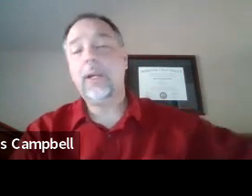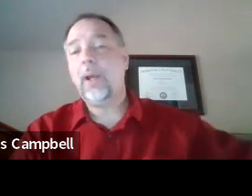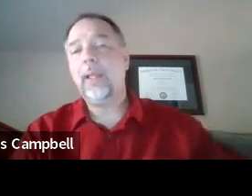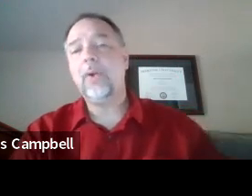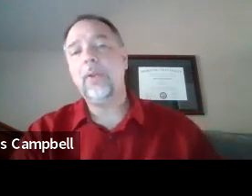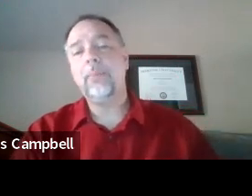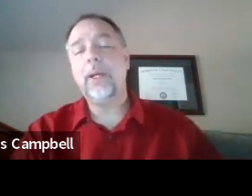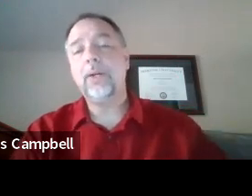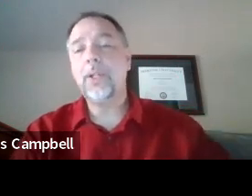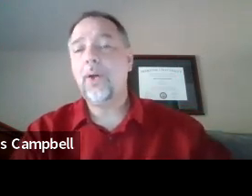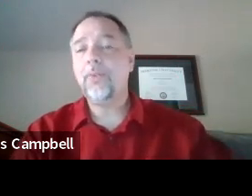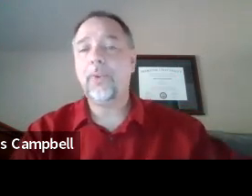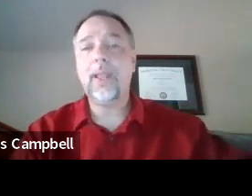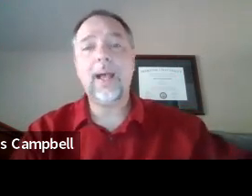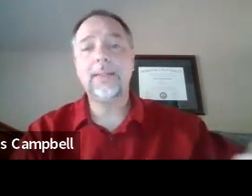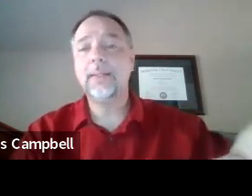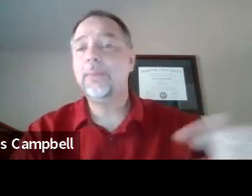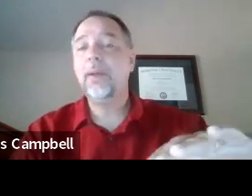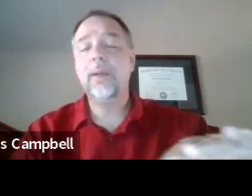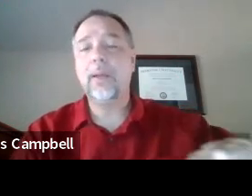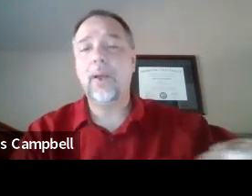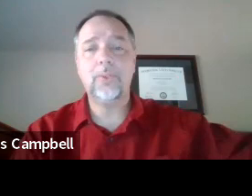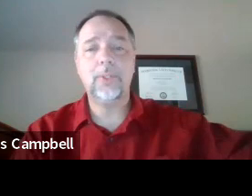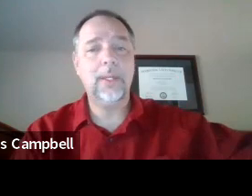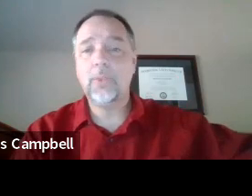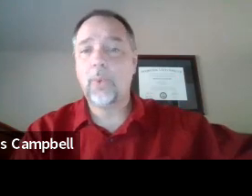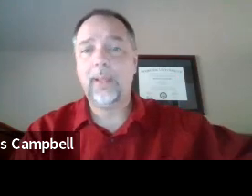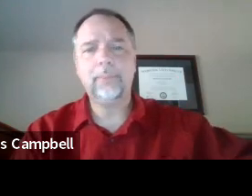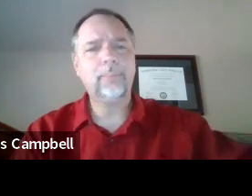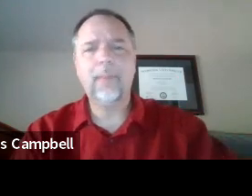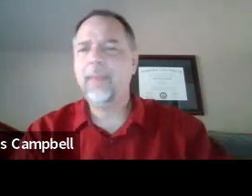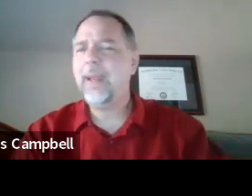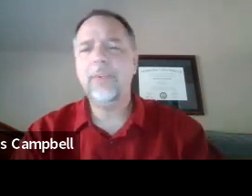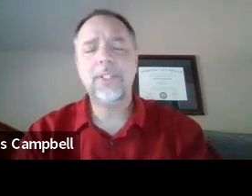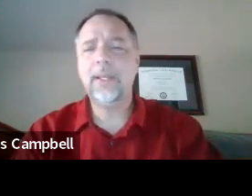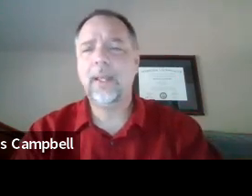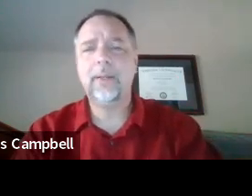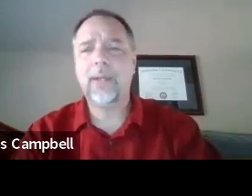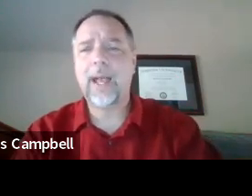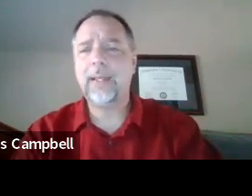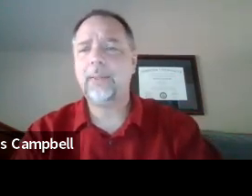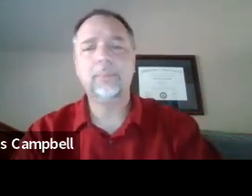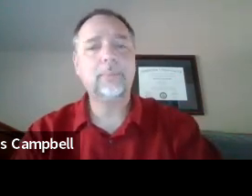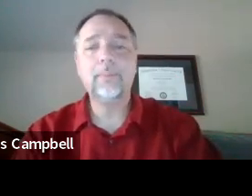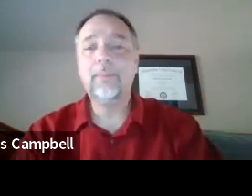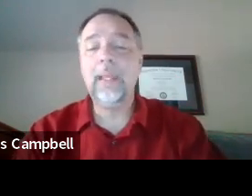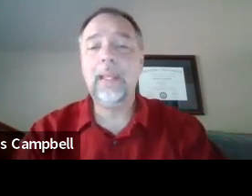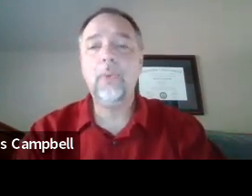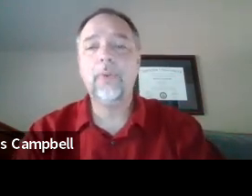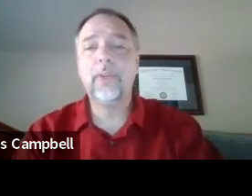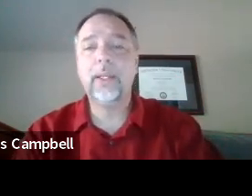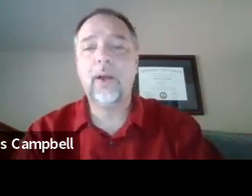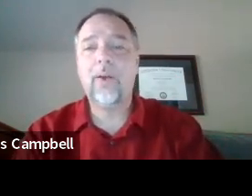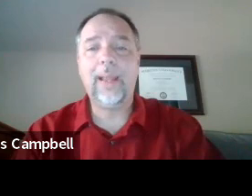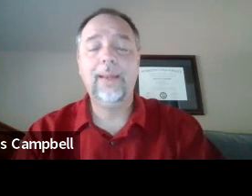go their way. Later on, the male comes along, fertilizes them, goes his way. They never see another of their kind, and